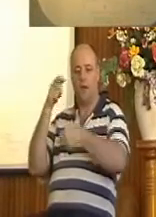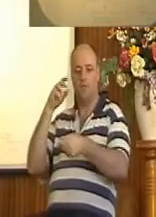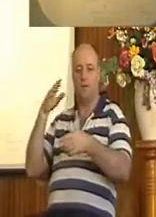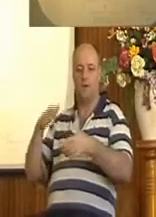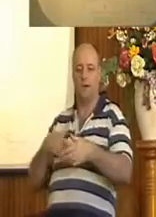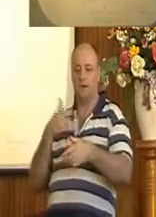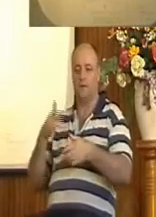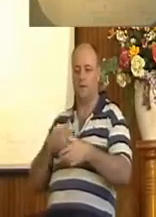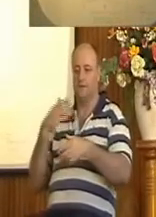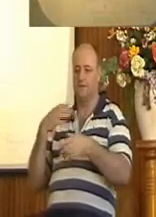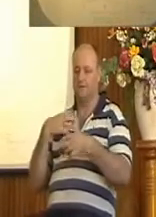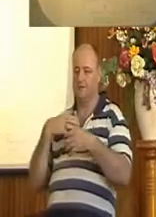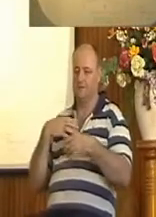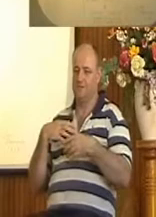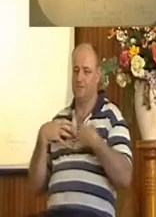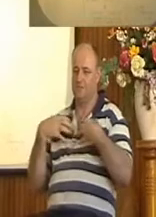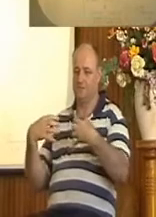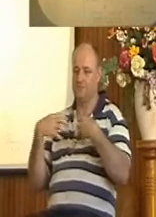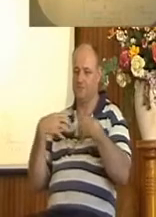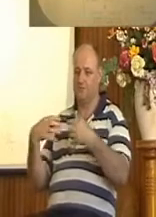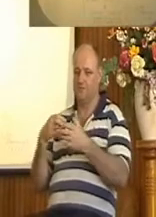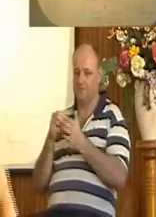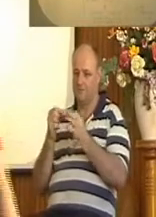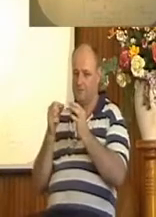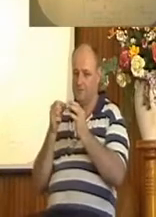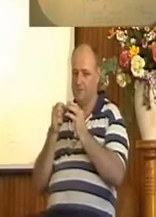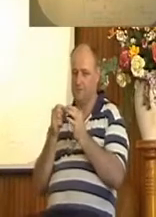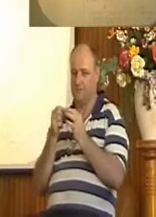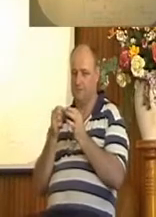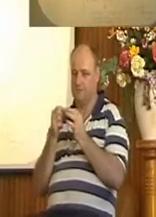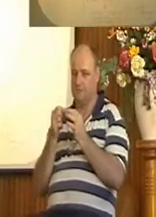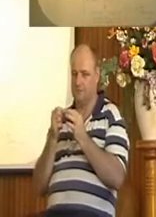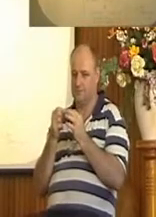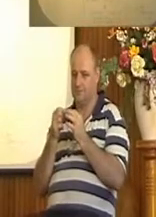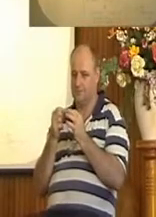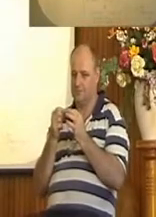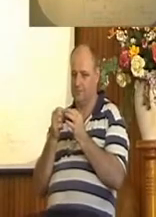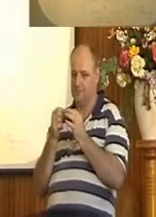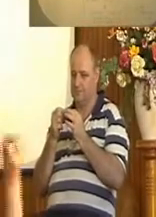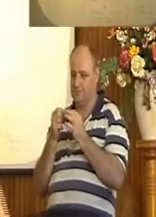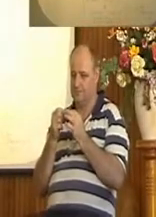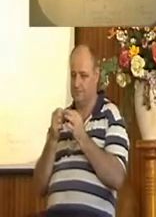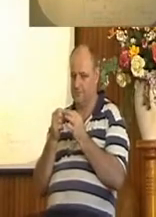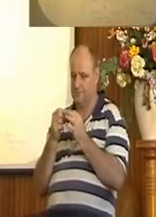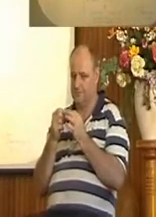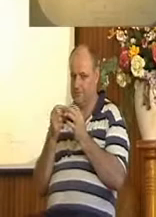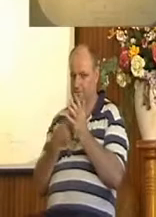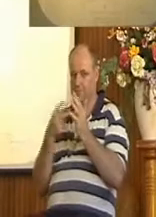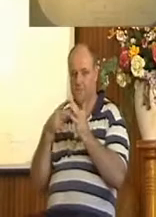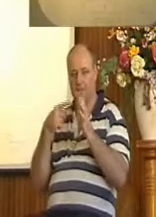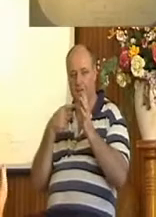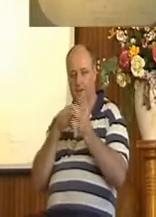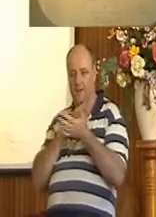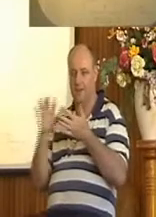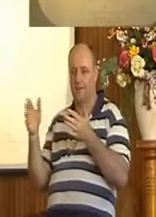Wind and breath in Scripture are words for the Spirit of God which give life to